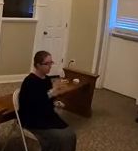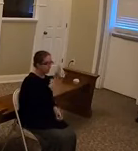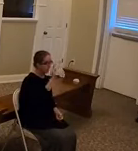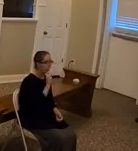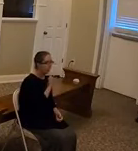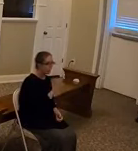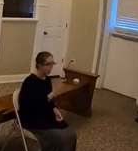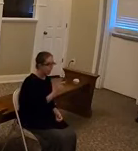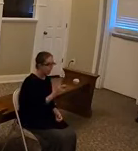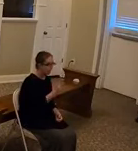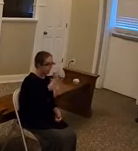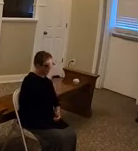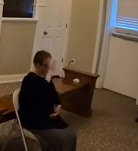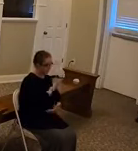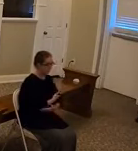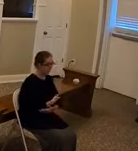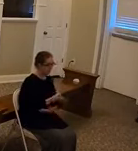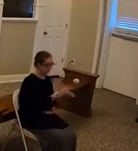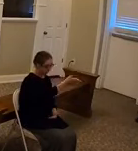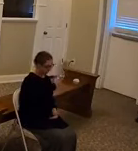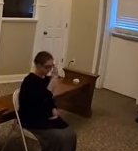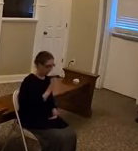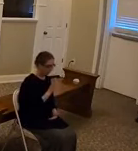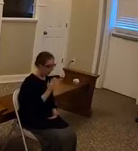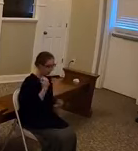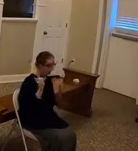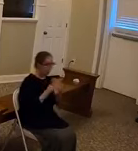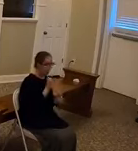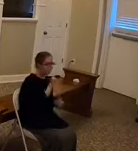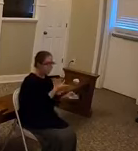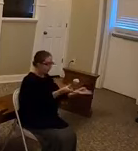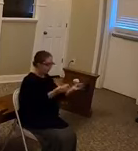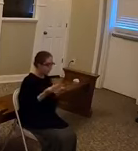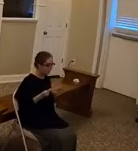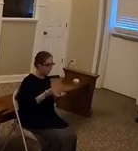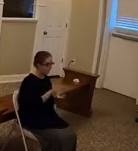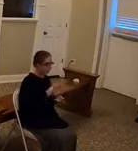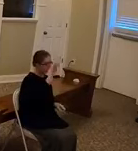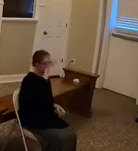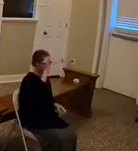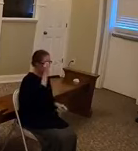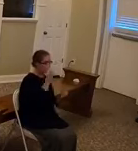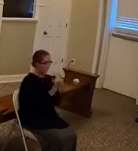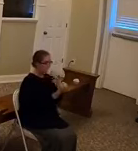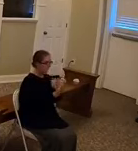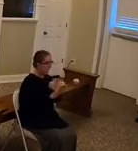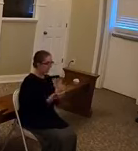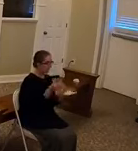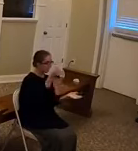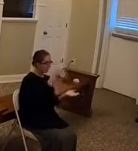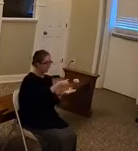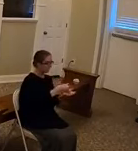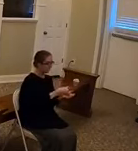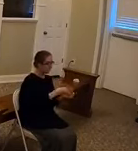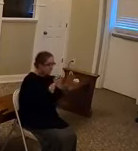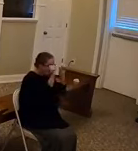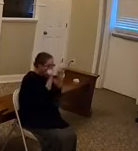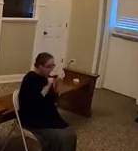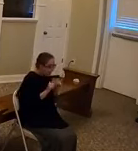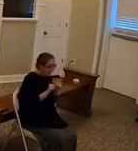are the sons of God. For you have not received the spirit of bondage again to